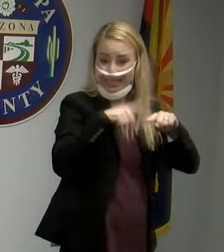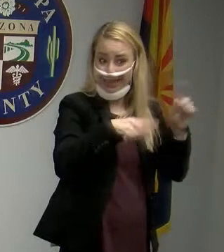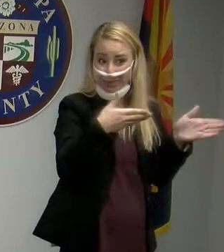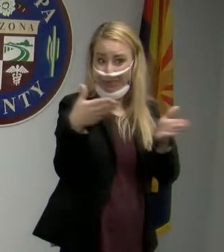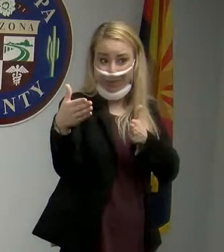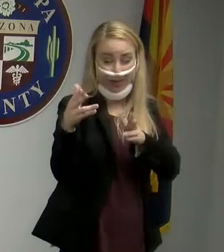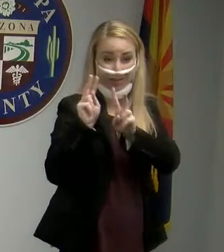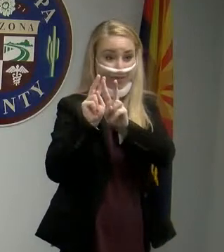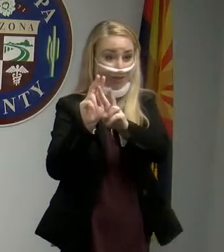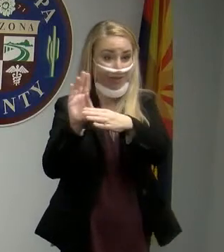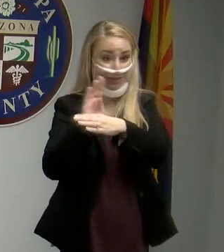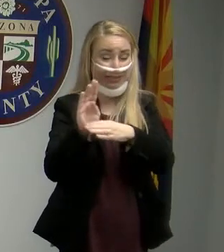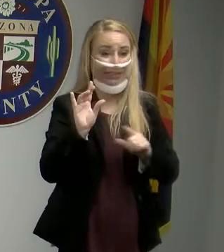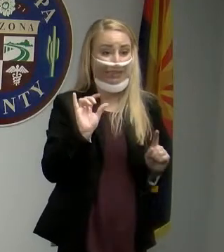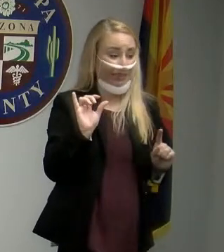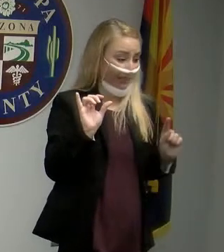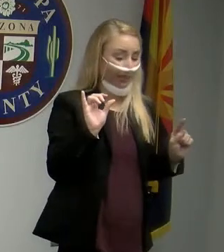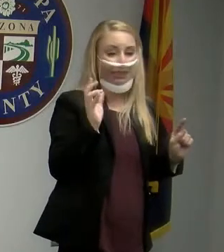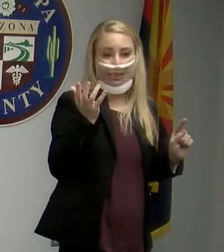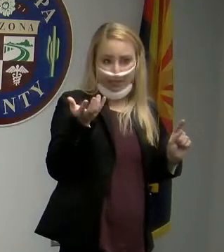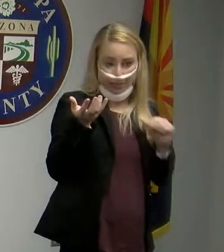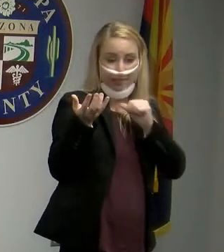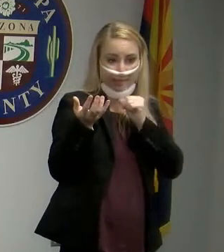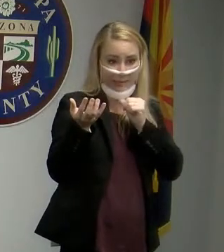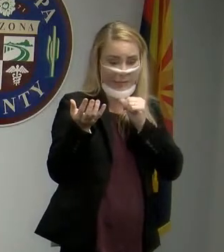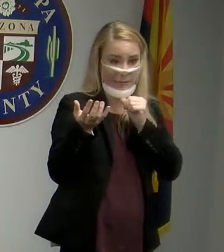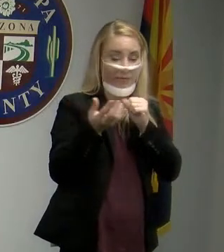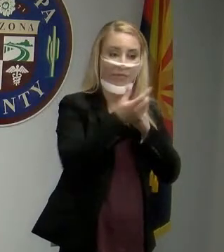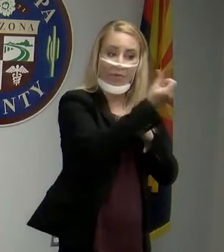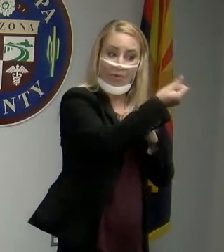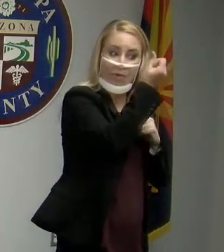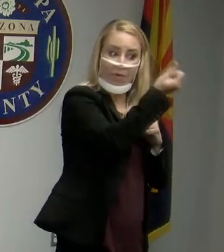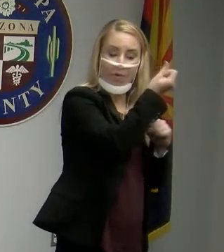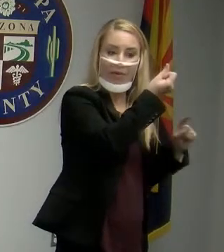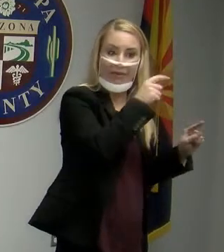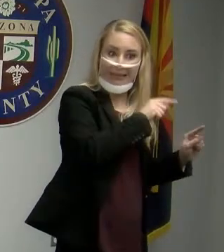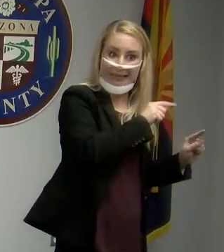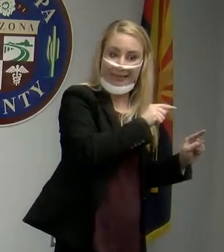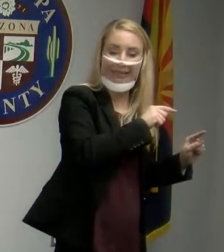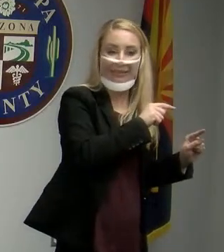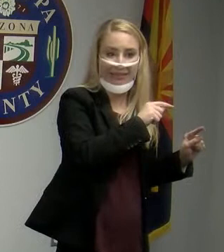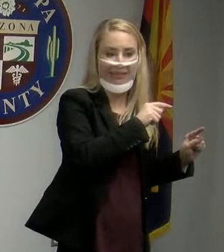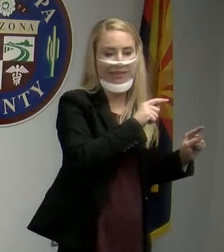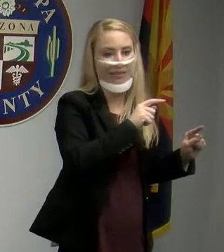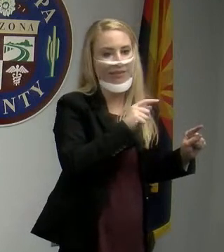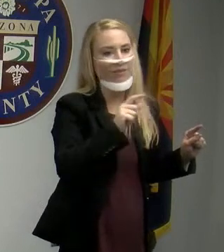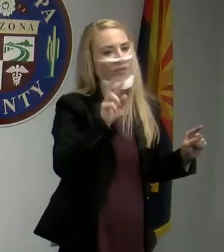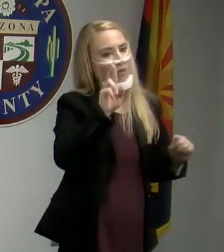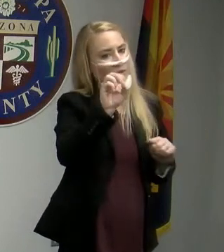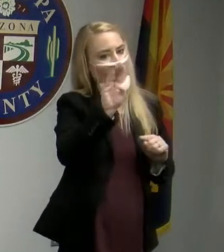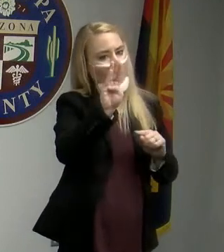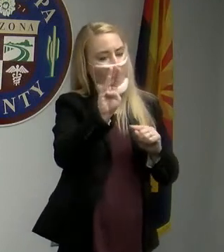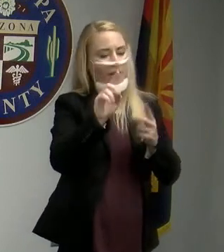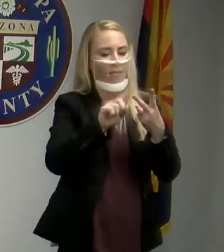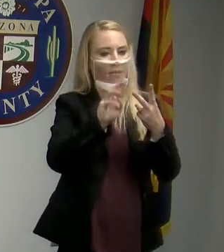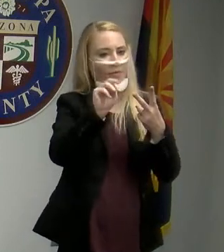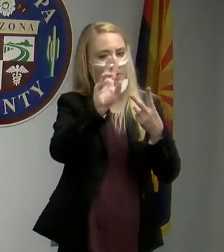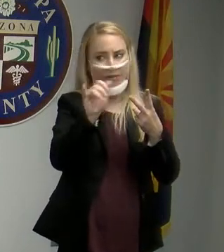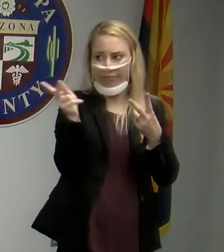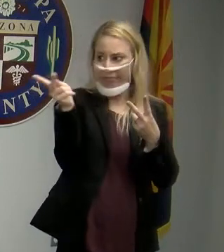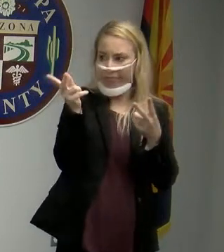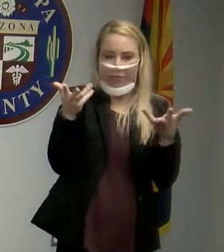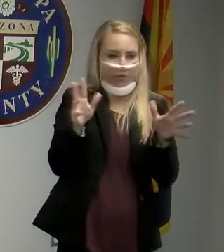the family can take care of those services and take advantage of those funeral home services, then as Rob said and as Marcy has